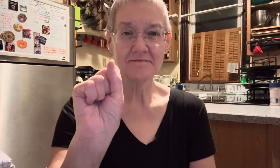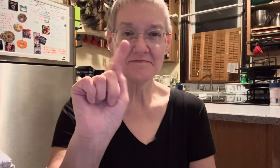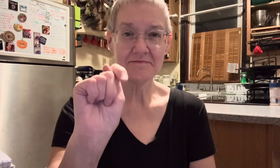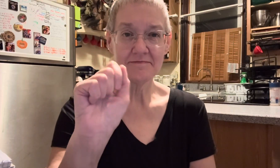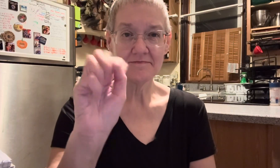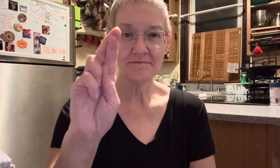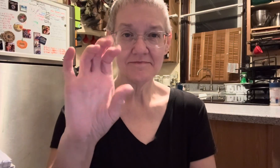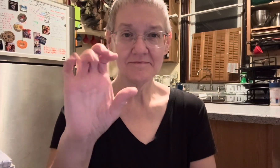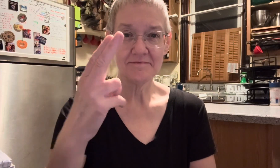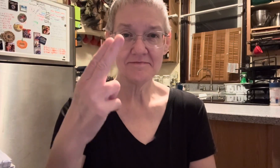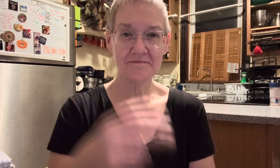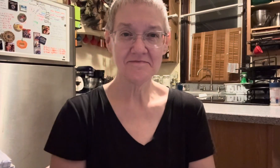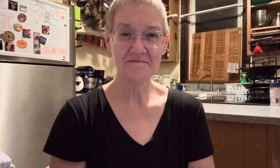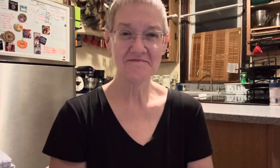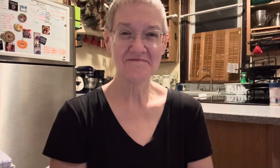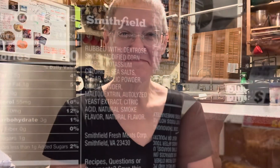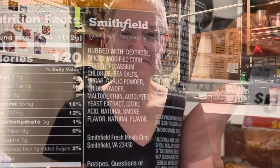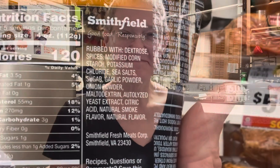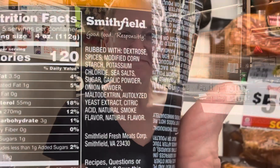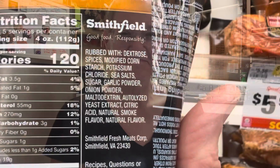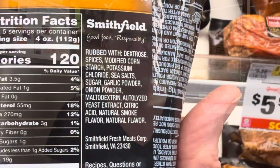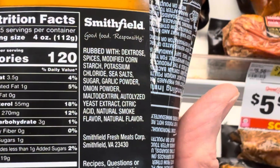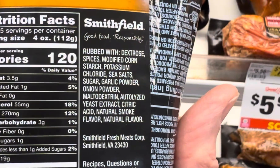And it does add carbs.